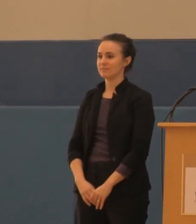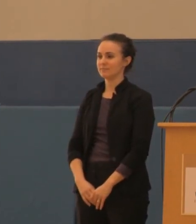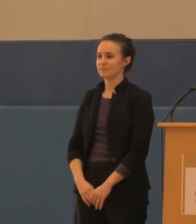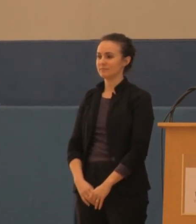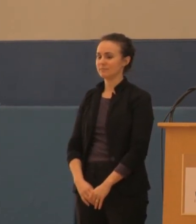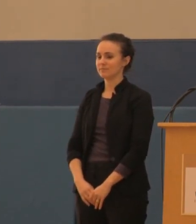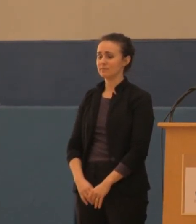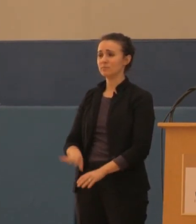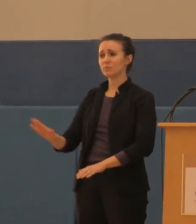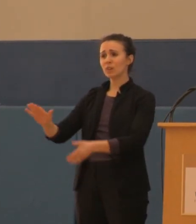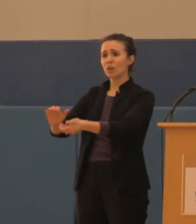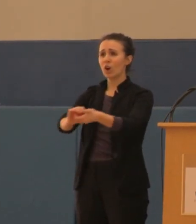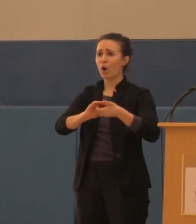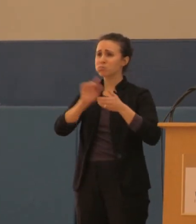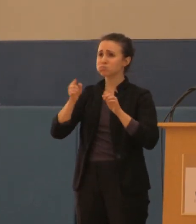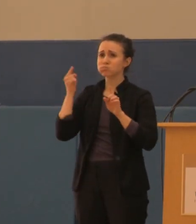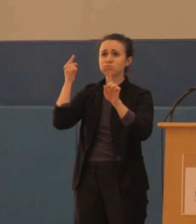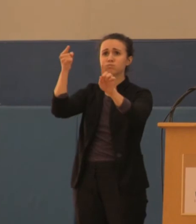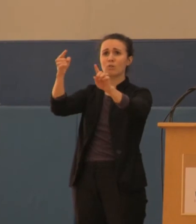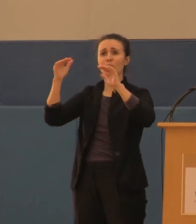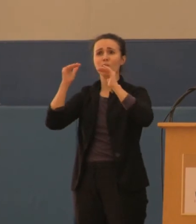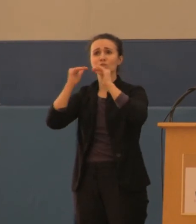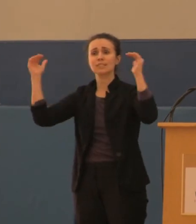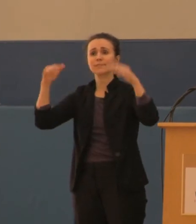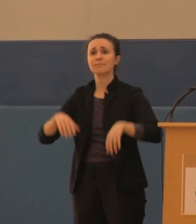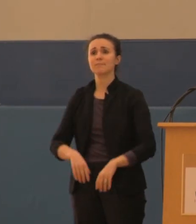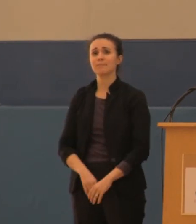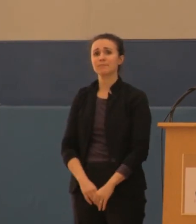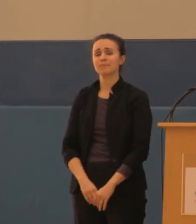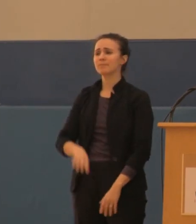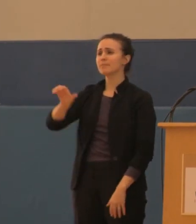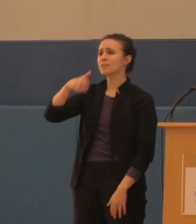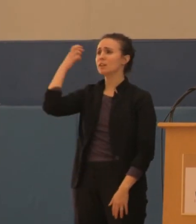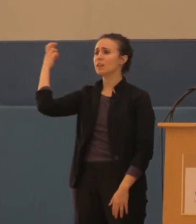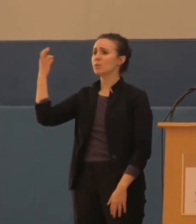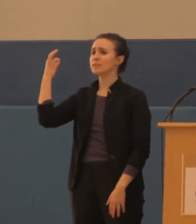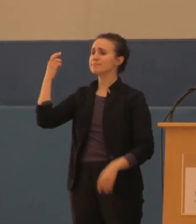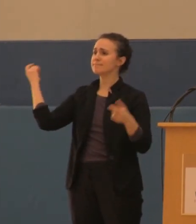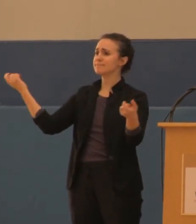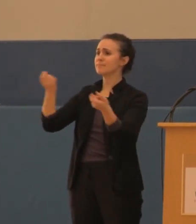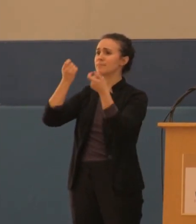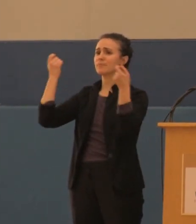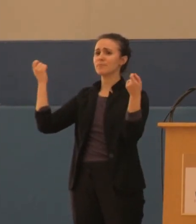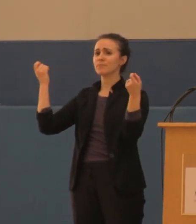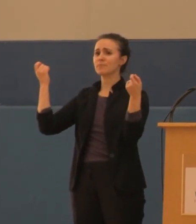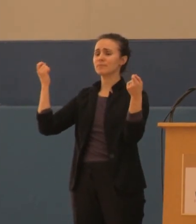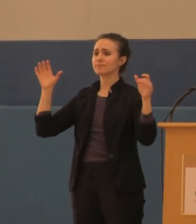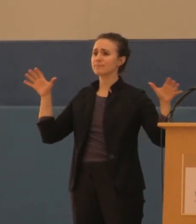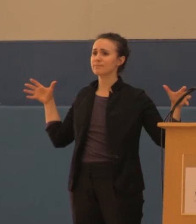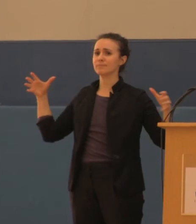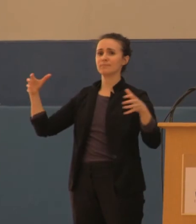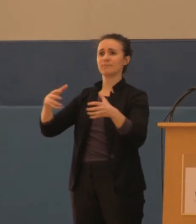In unity for justice. We are also here in celebration of our